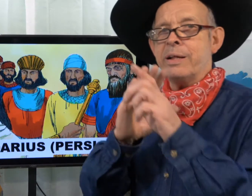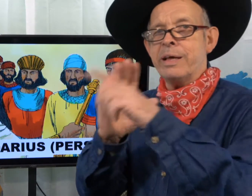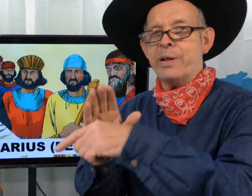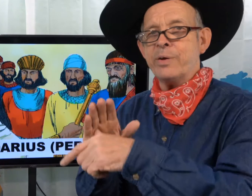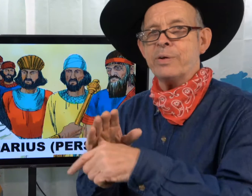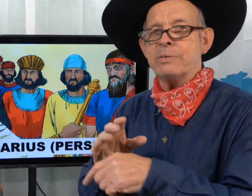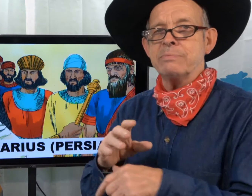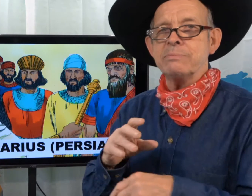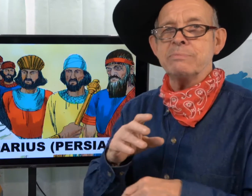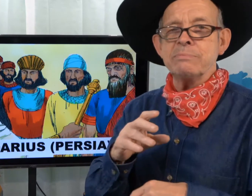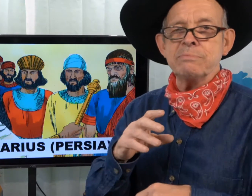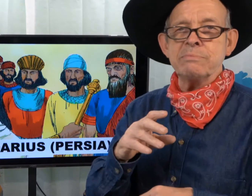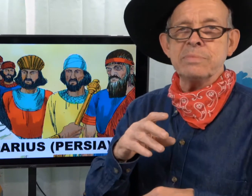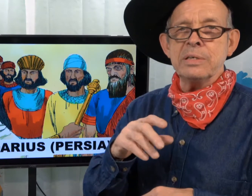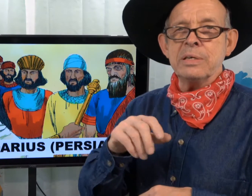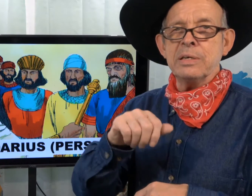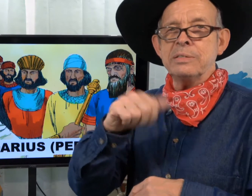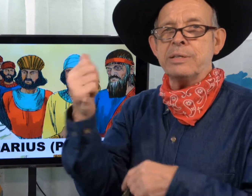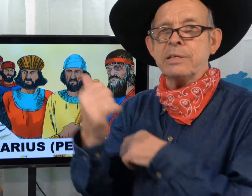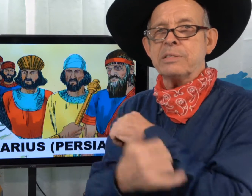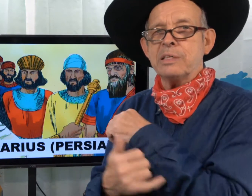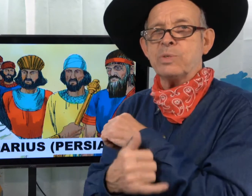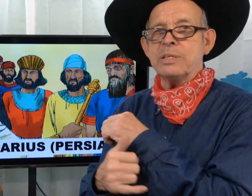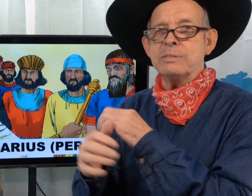Later, not the country,